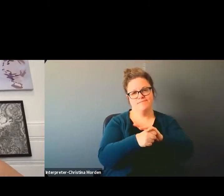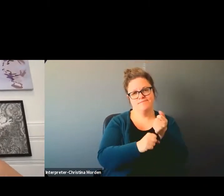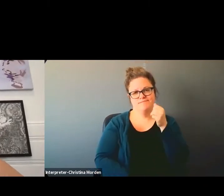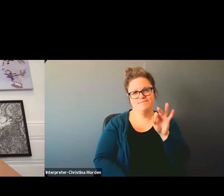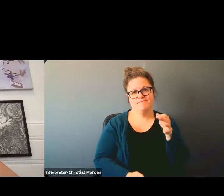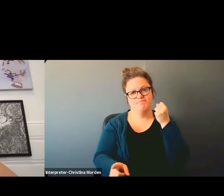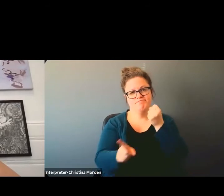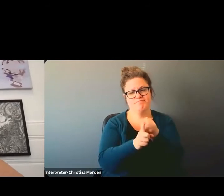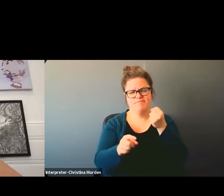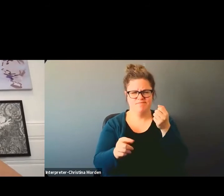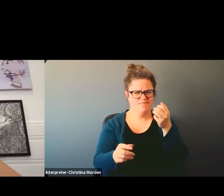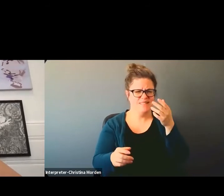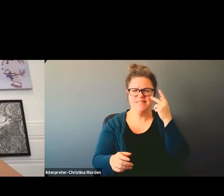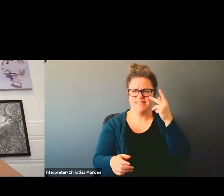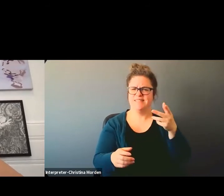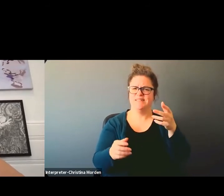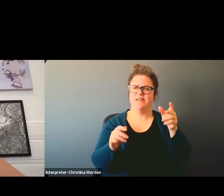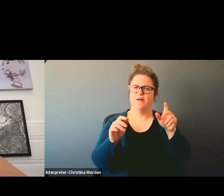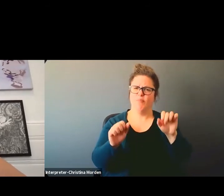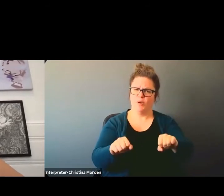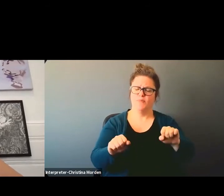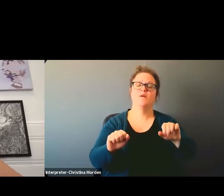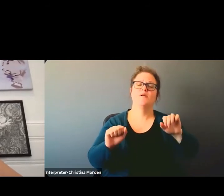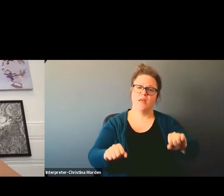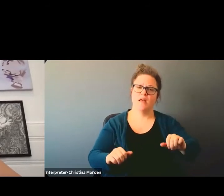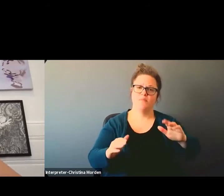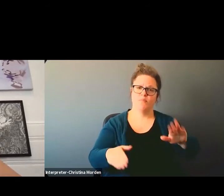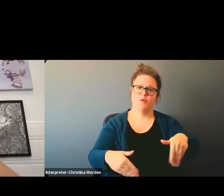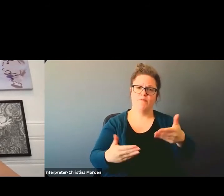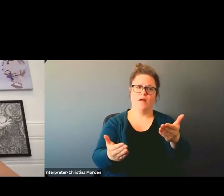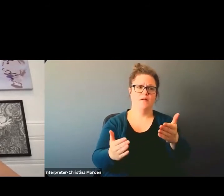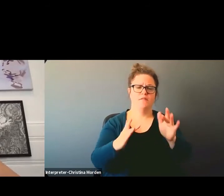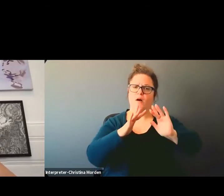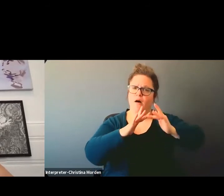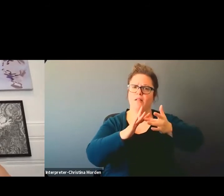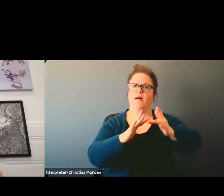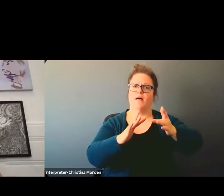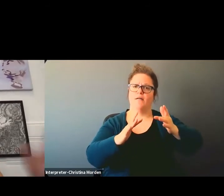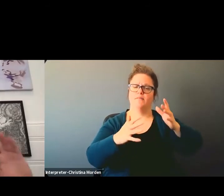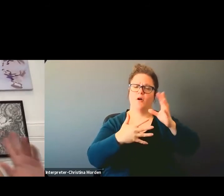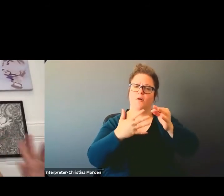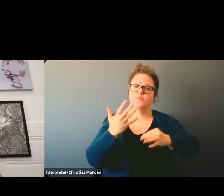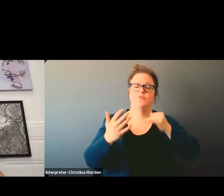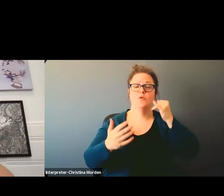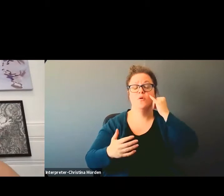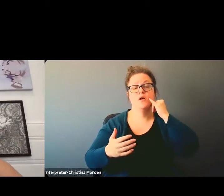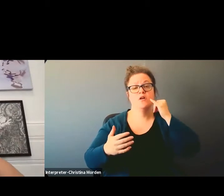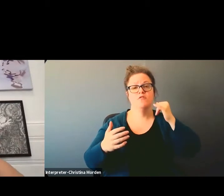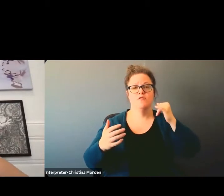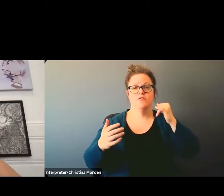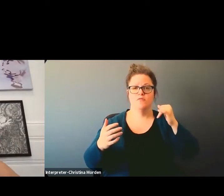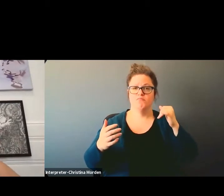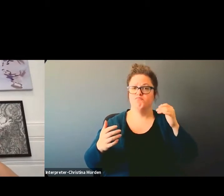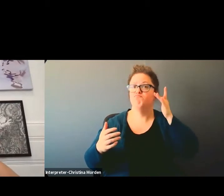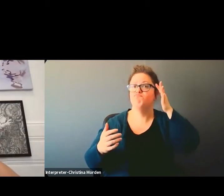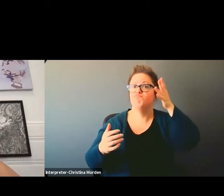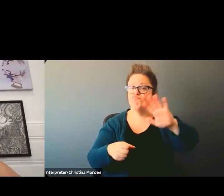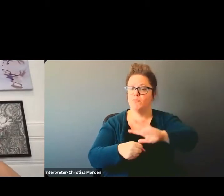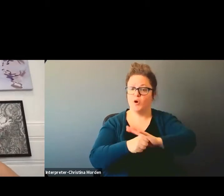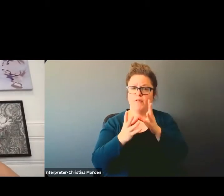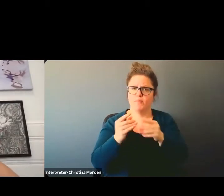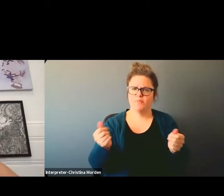really possible to provide that digital content. So when things do go back to normal, try to